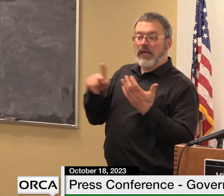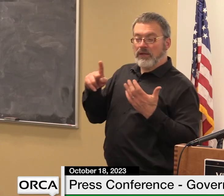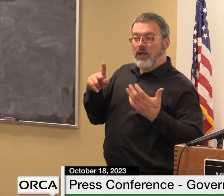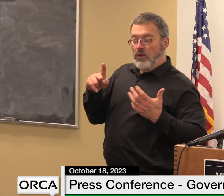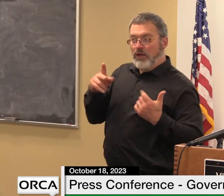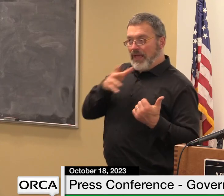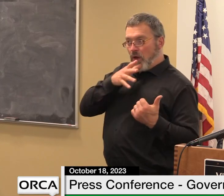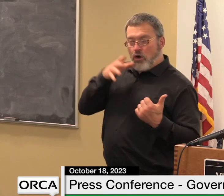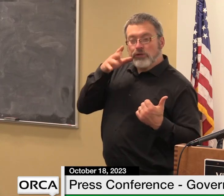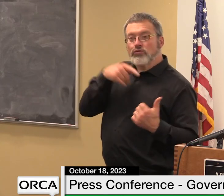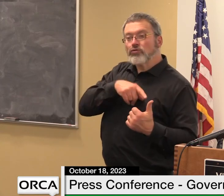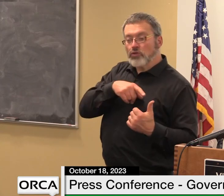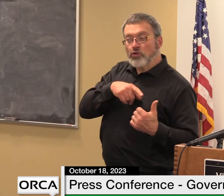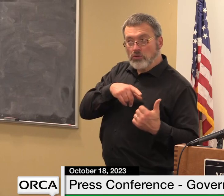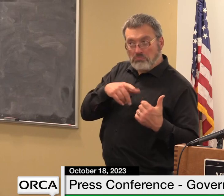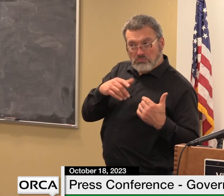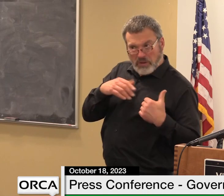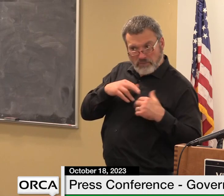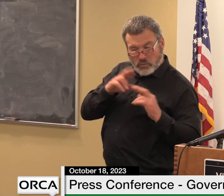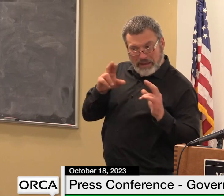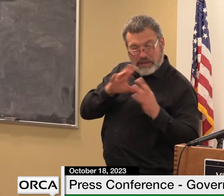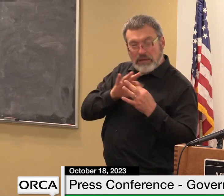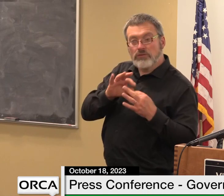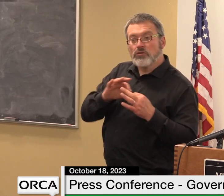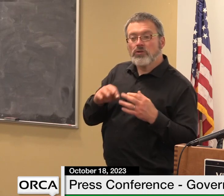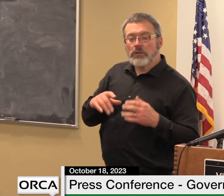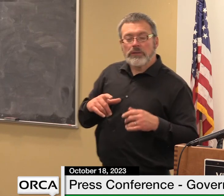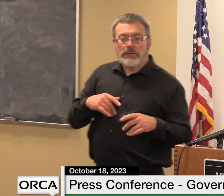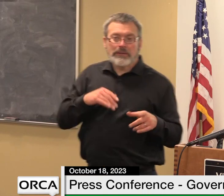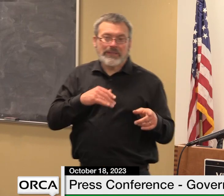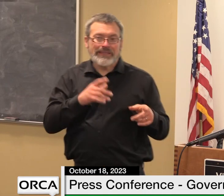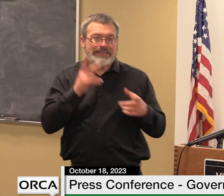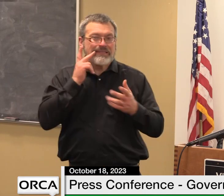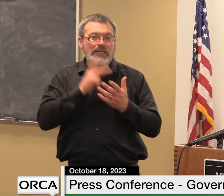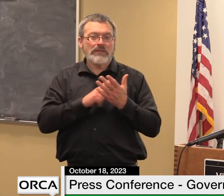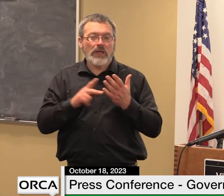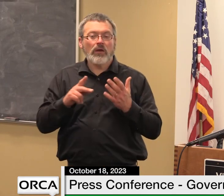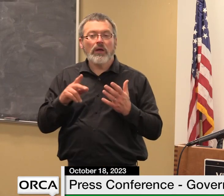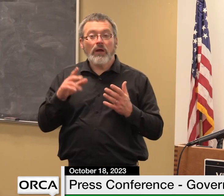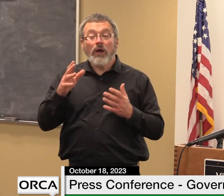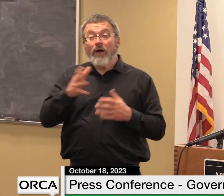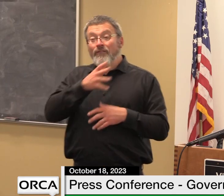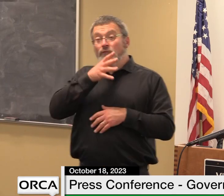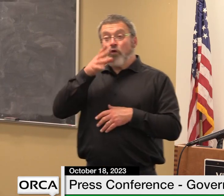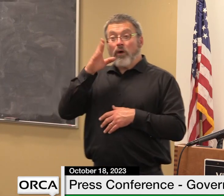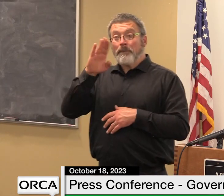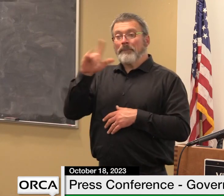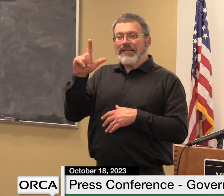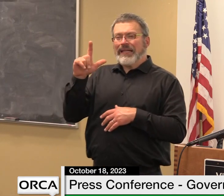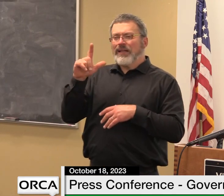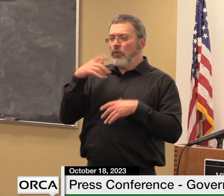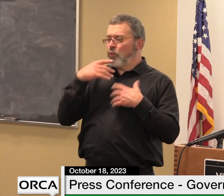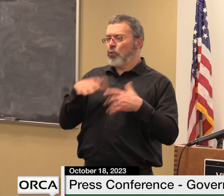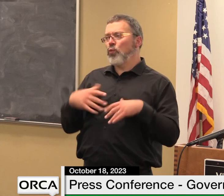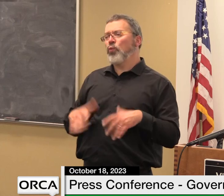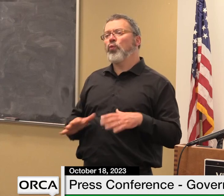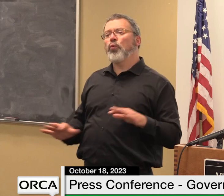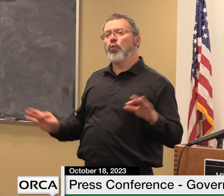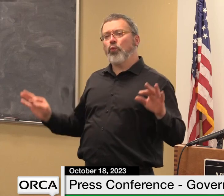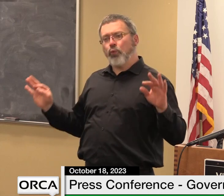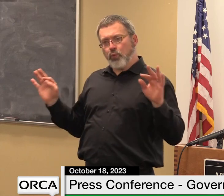Thank you, Governor. Thank you for the question. Just a little background. Of course, the Farm Bill is critical. It's up